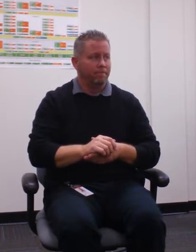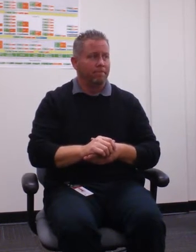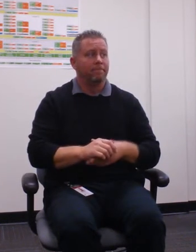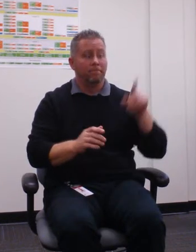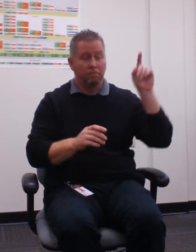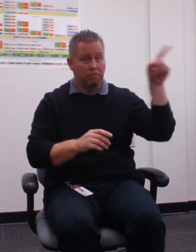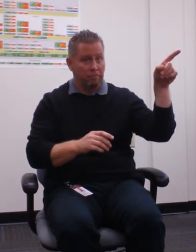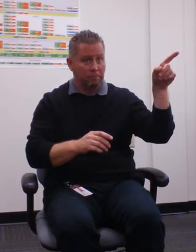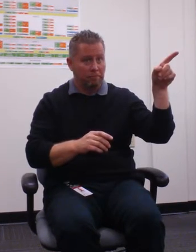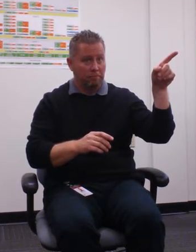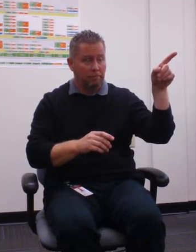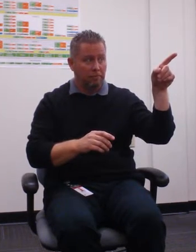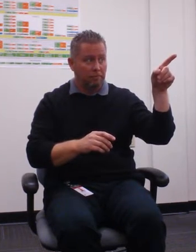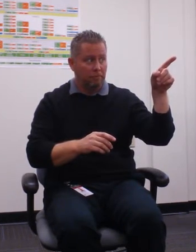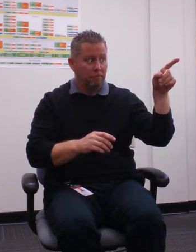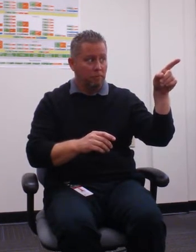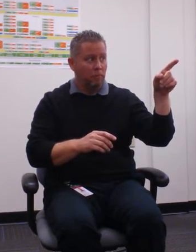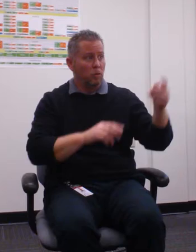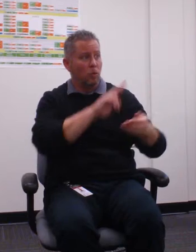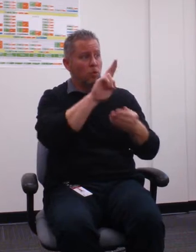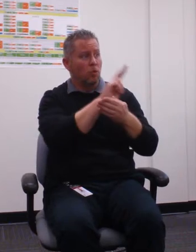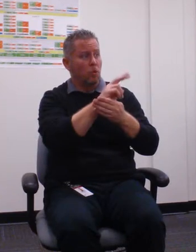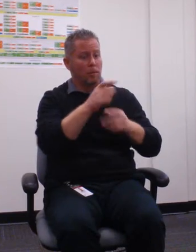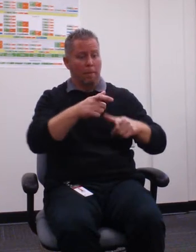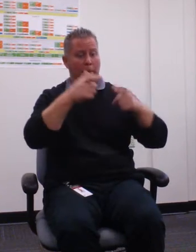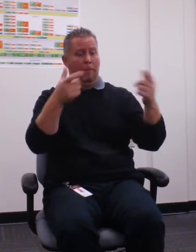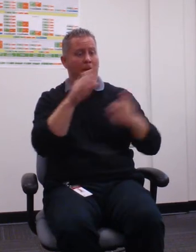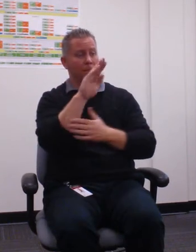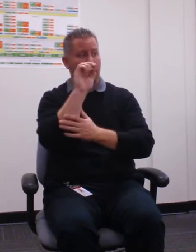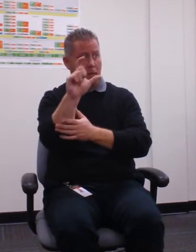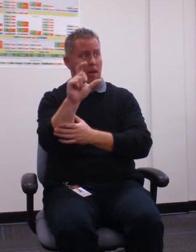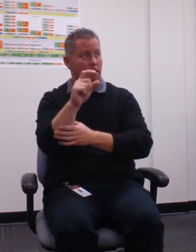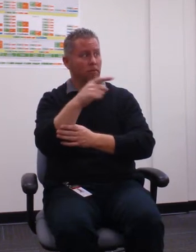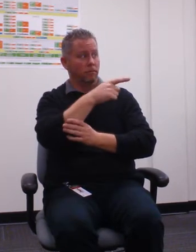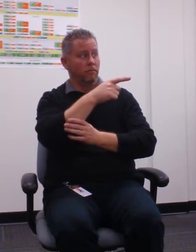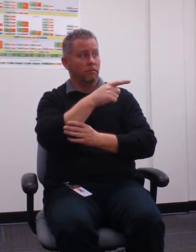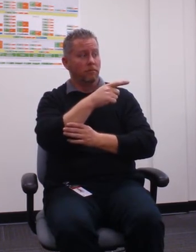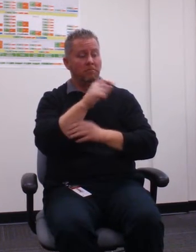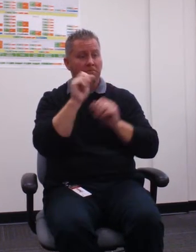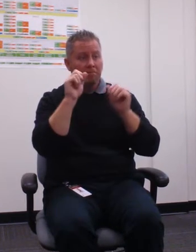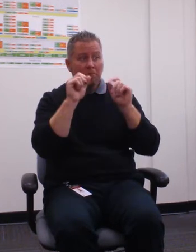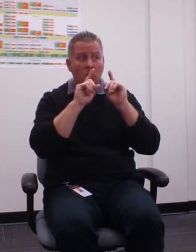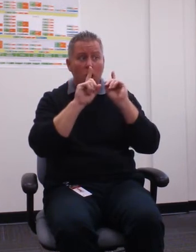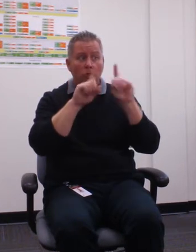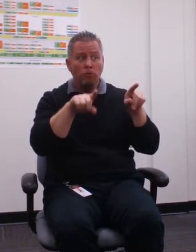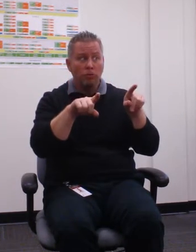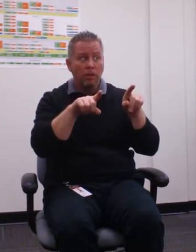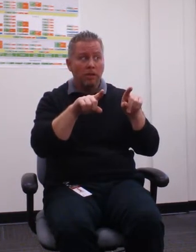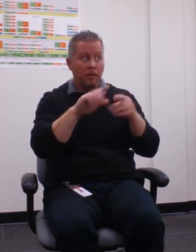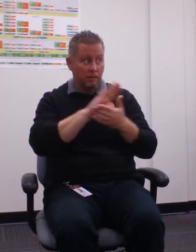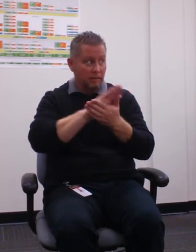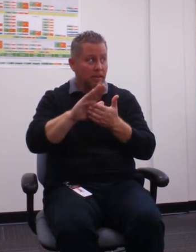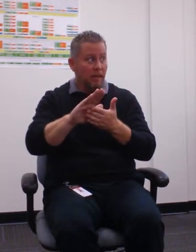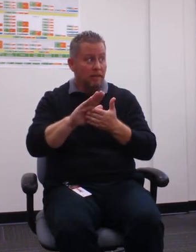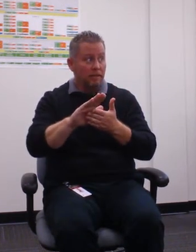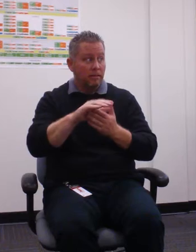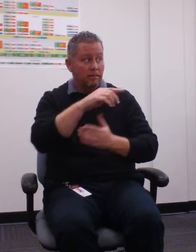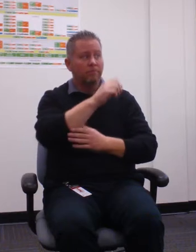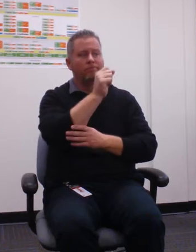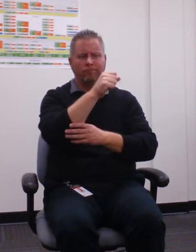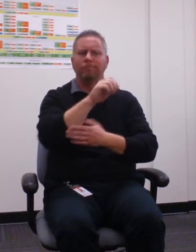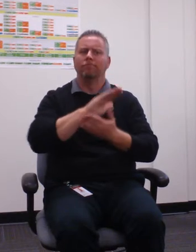You guys hooked up the larger box. Can we agree that is nice? That's nice. Yeah. That's nice.